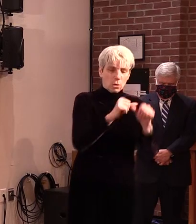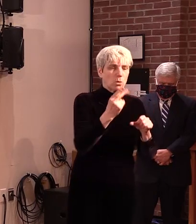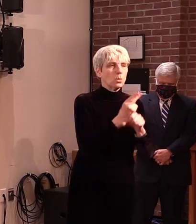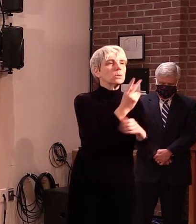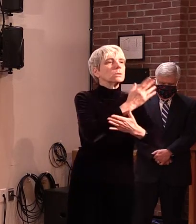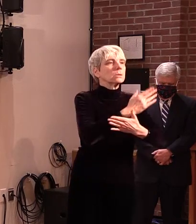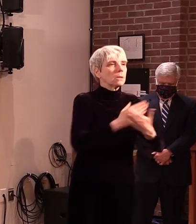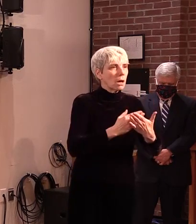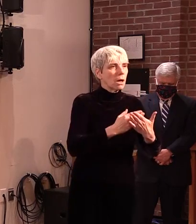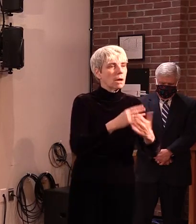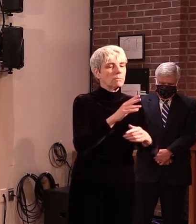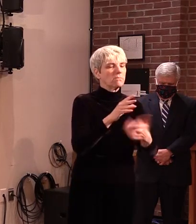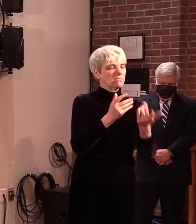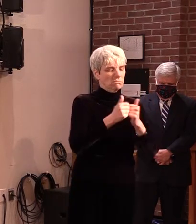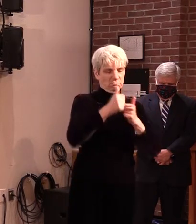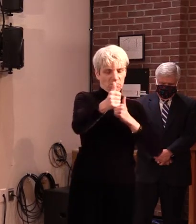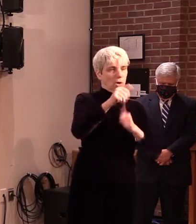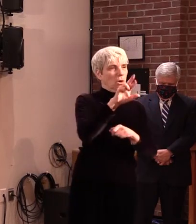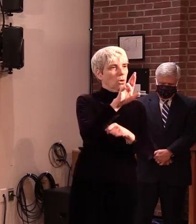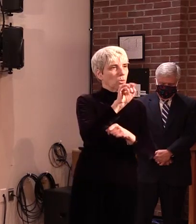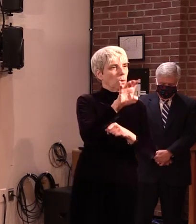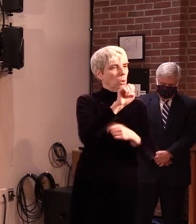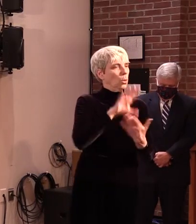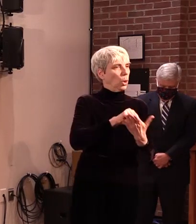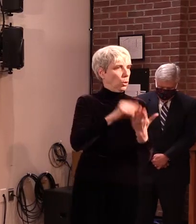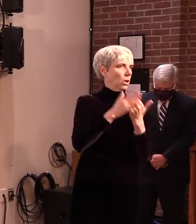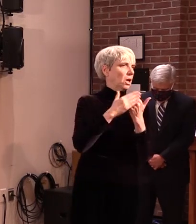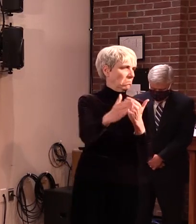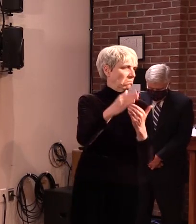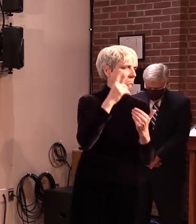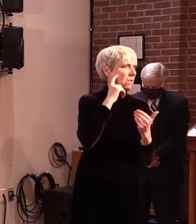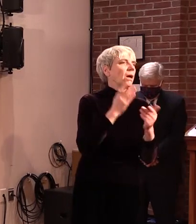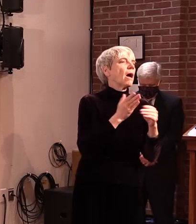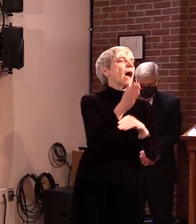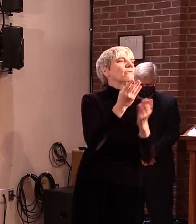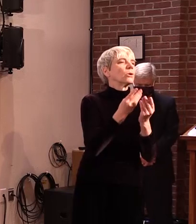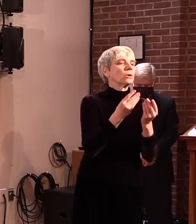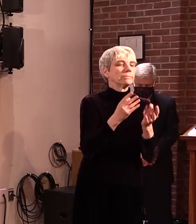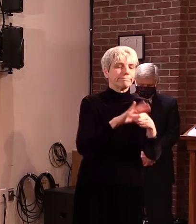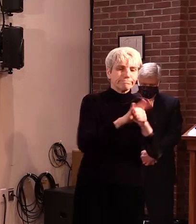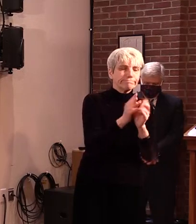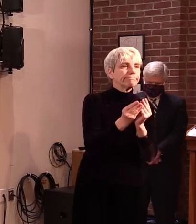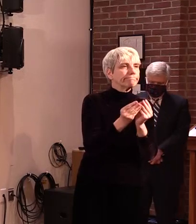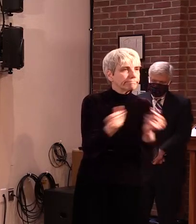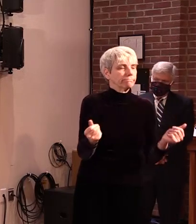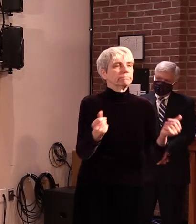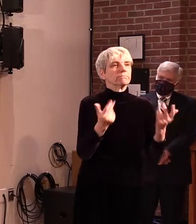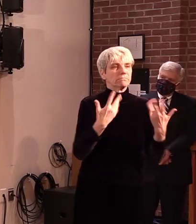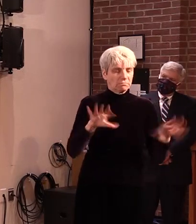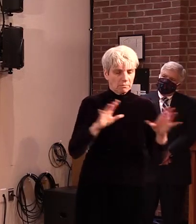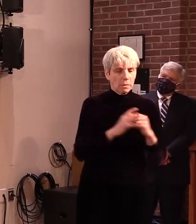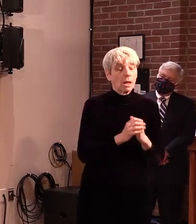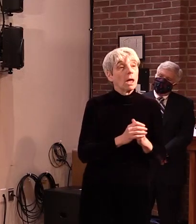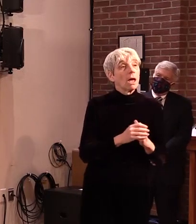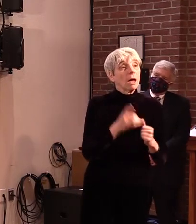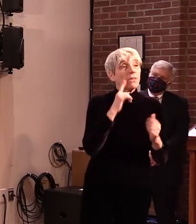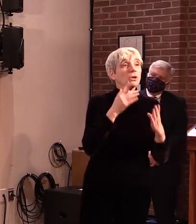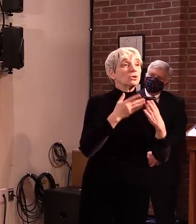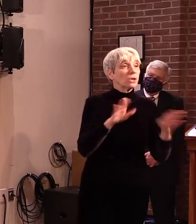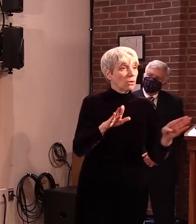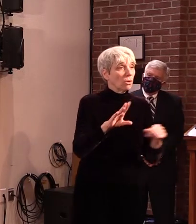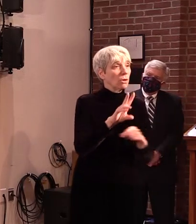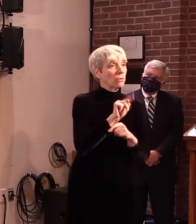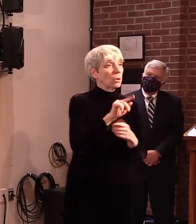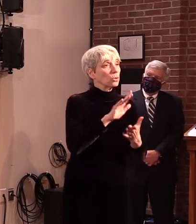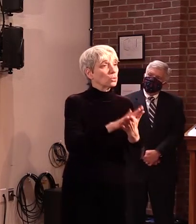all, I think the reopening of our K-12 schools is going well, in spite of the small number of positive cases and the logistical challenges